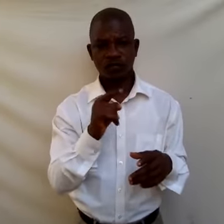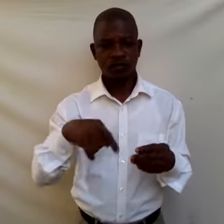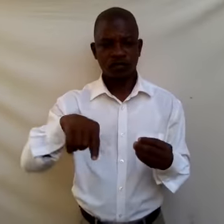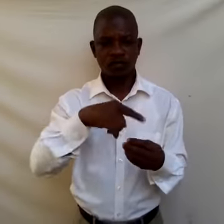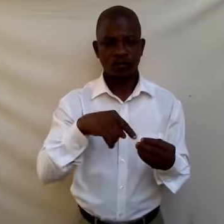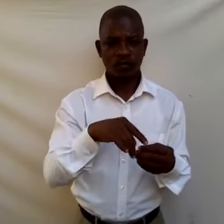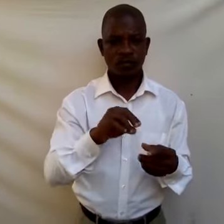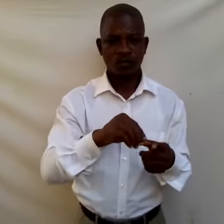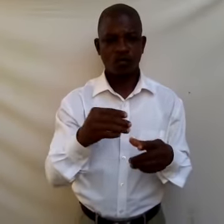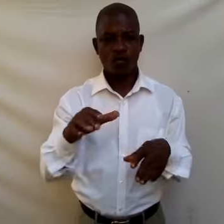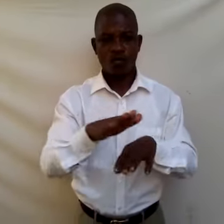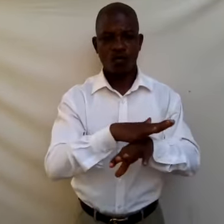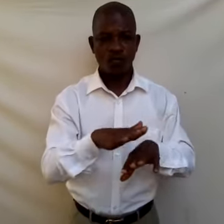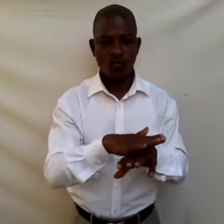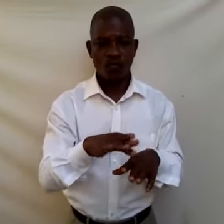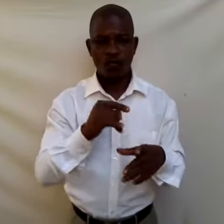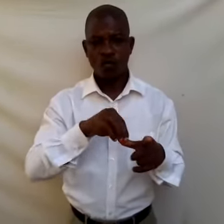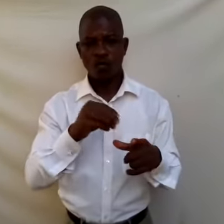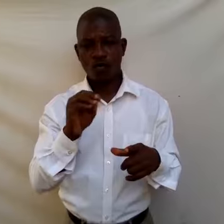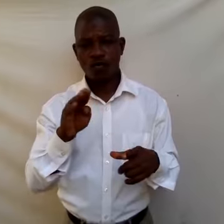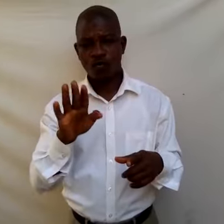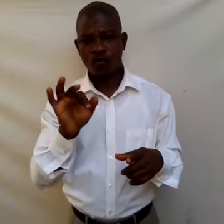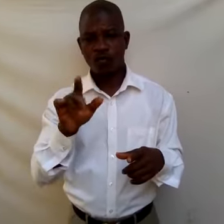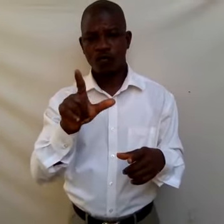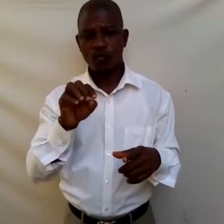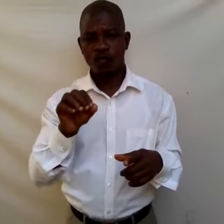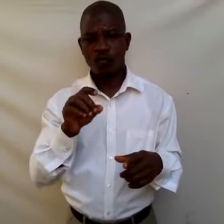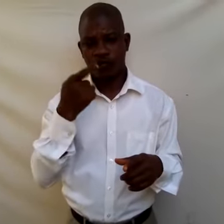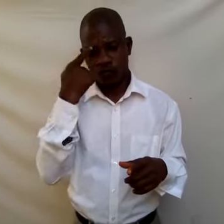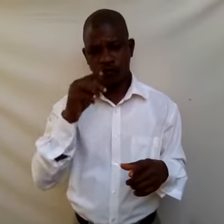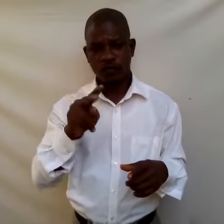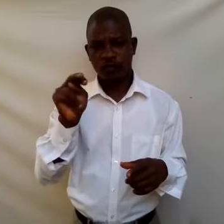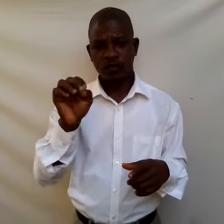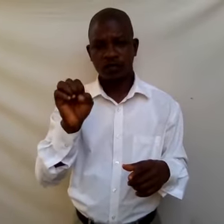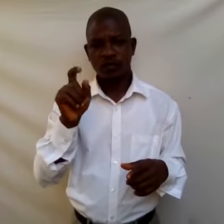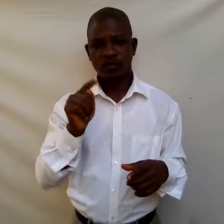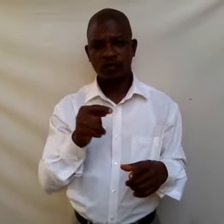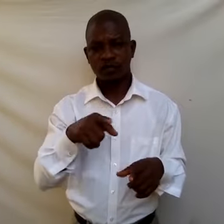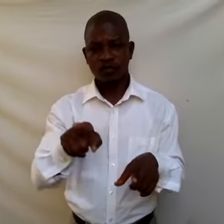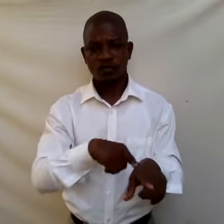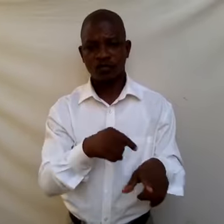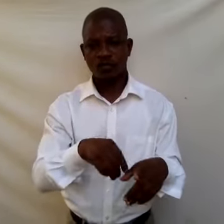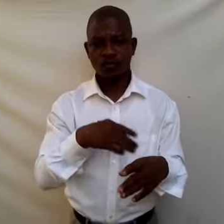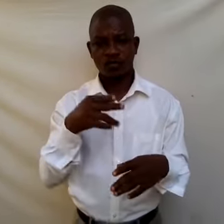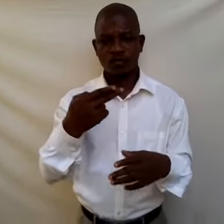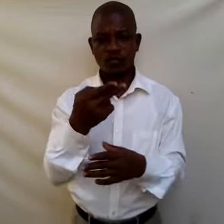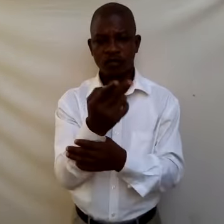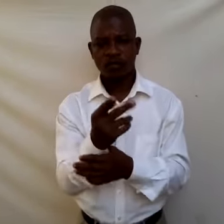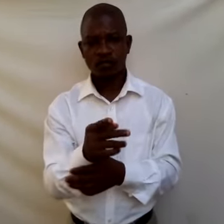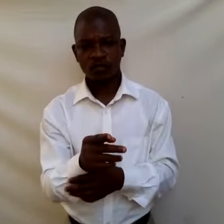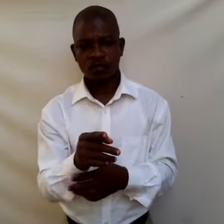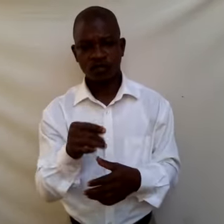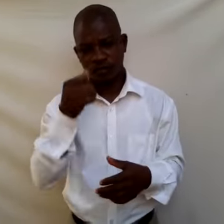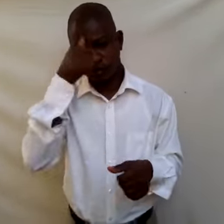or oval or oblong mouth for net, long handle. Remember to scale